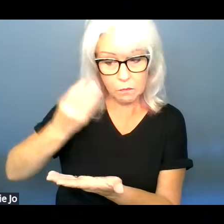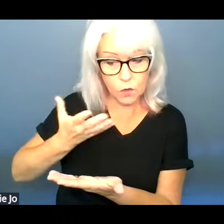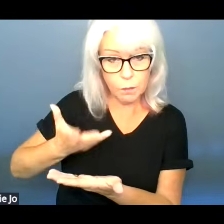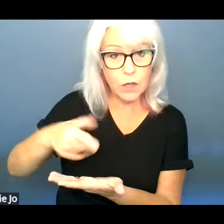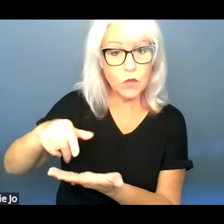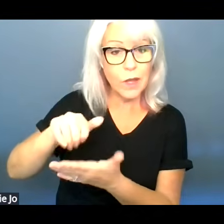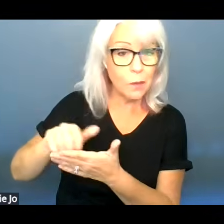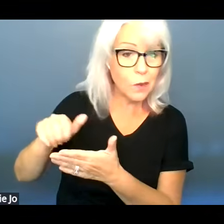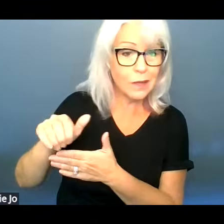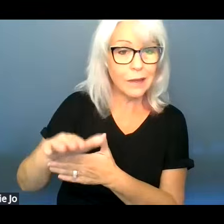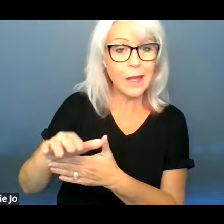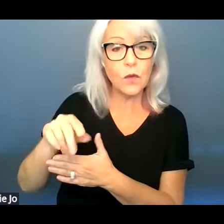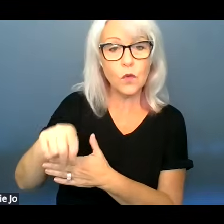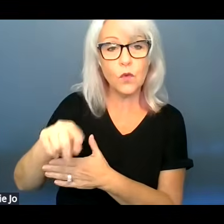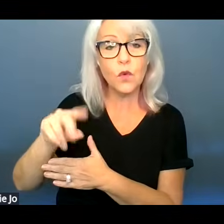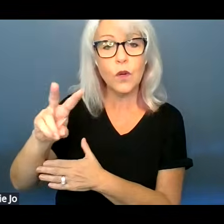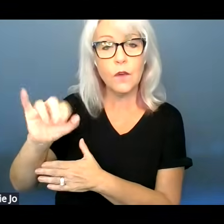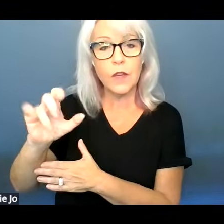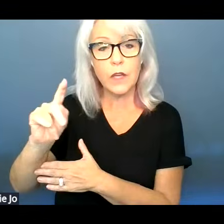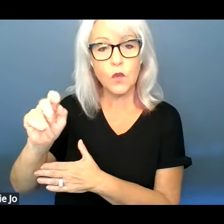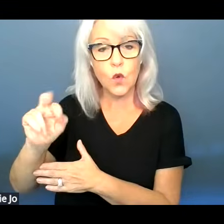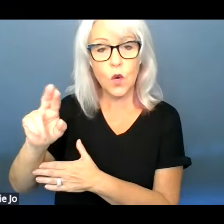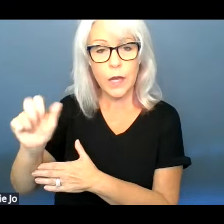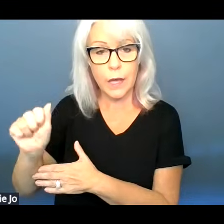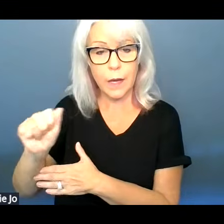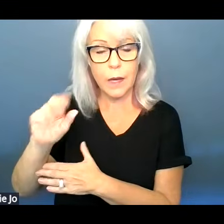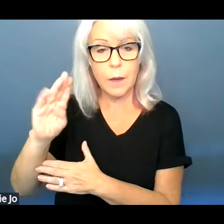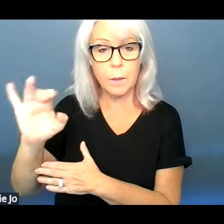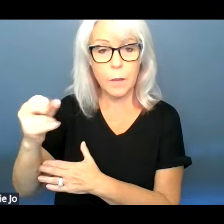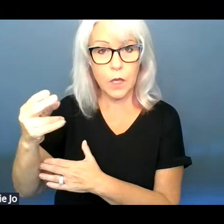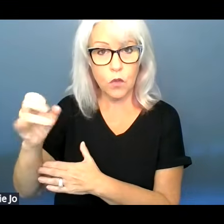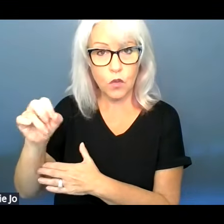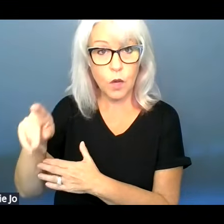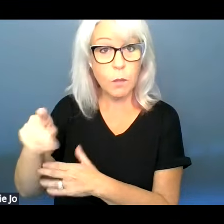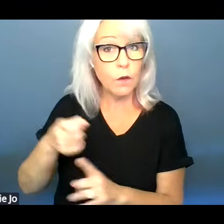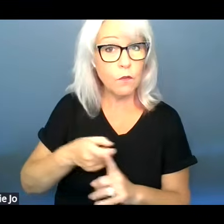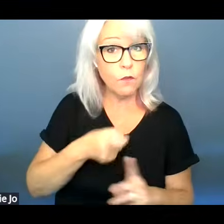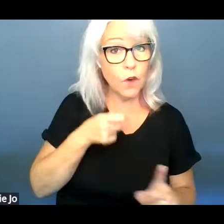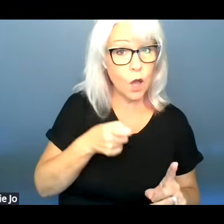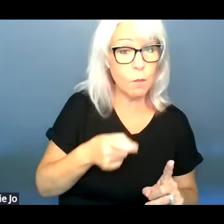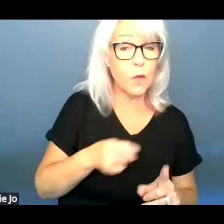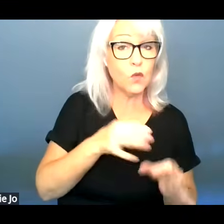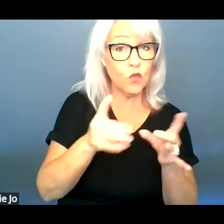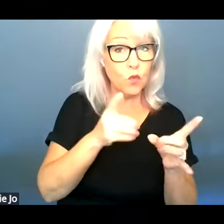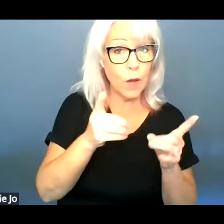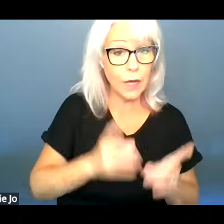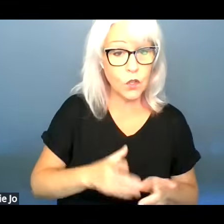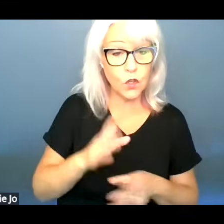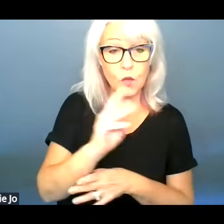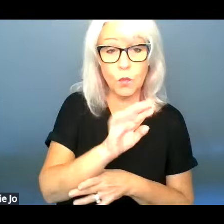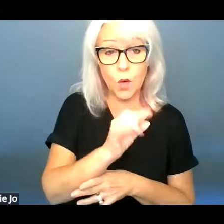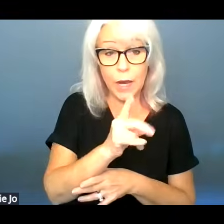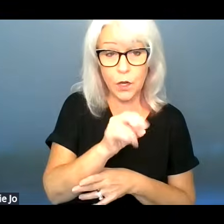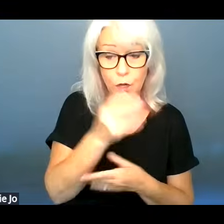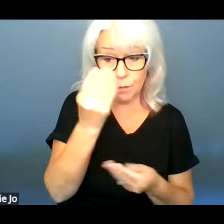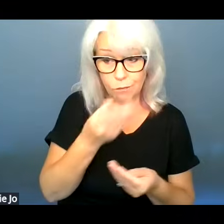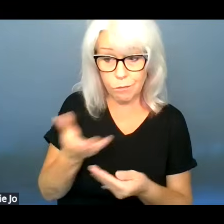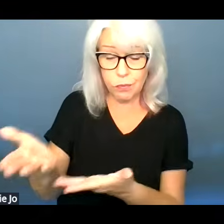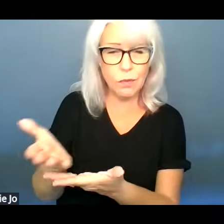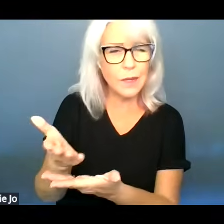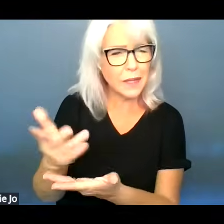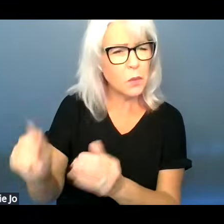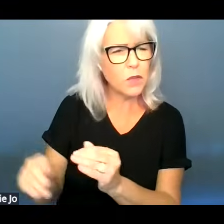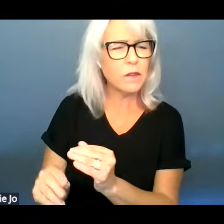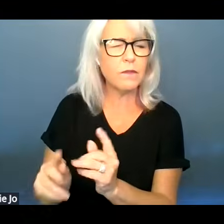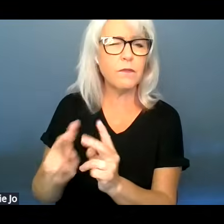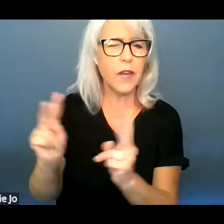Victoria Bishop from Director Brader, it was extremely clear as to exactly what the problem was. It